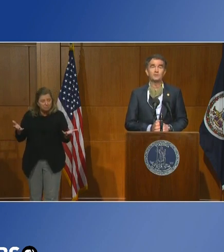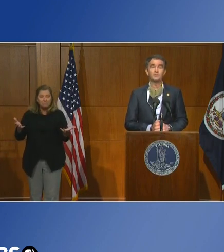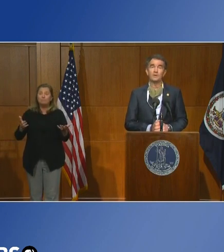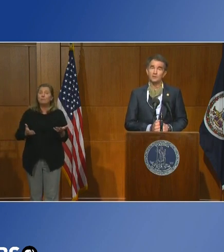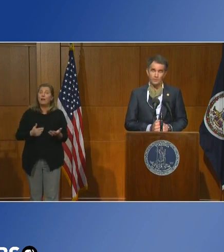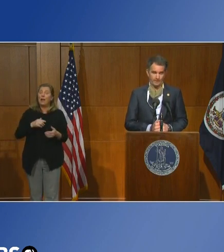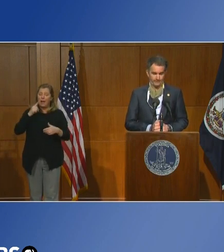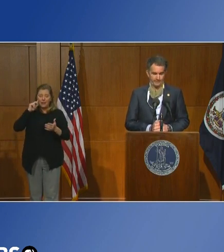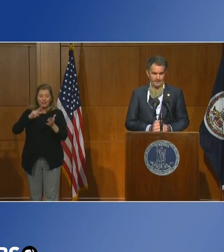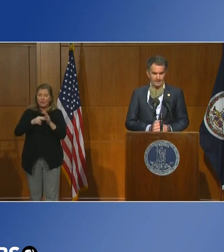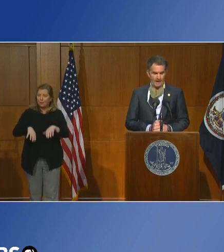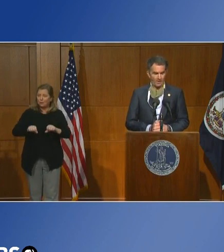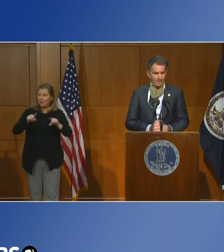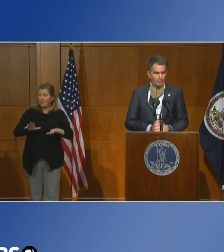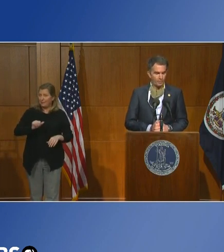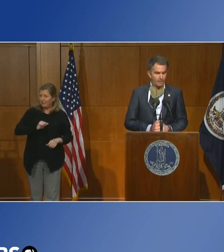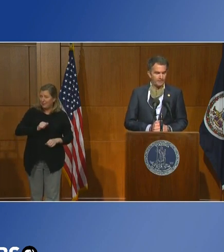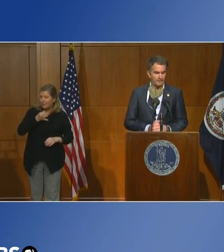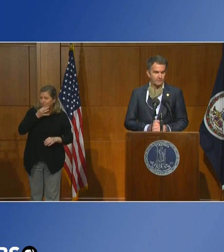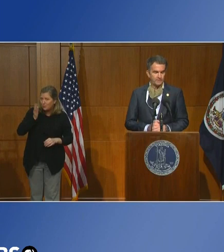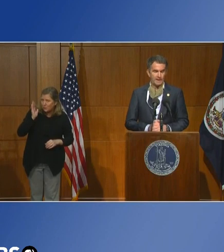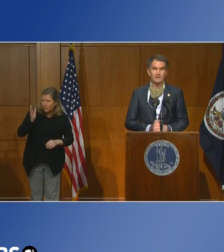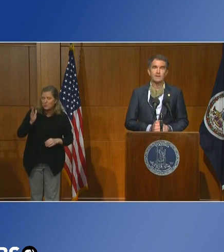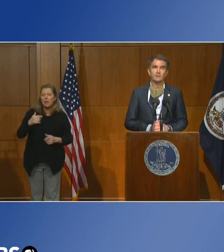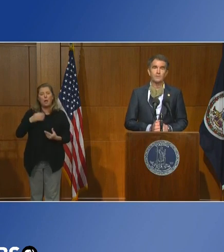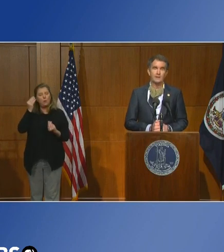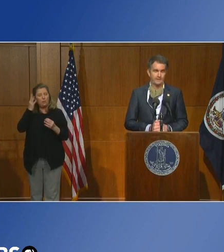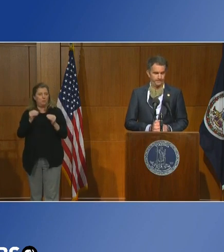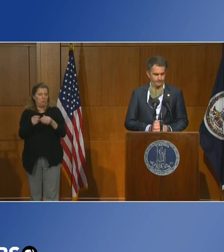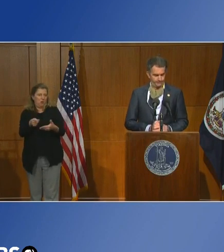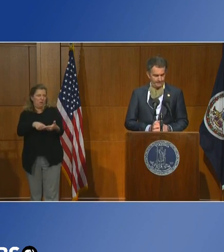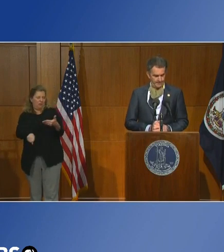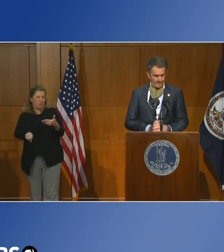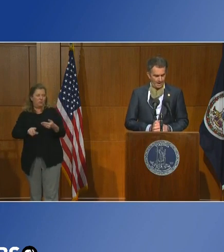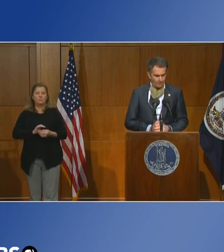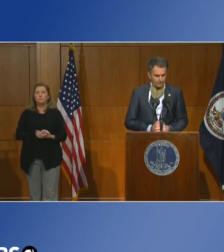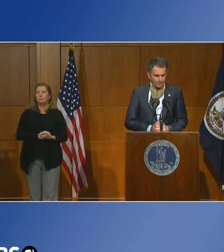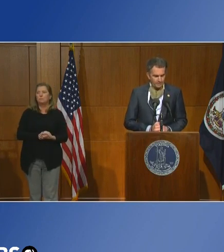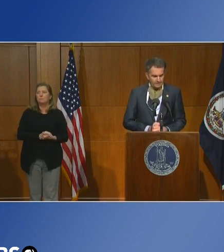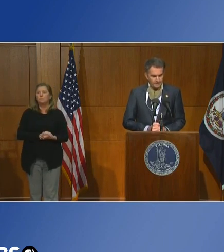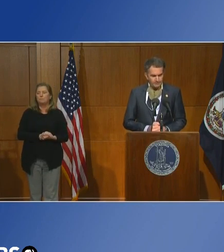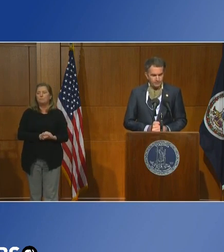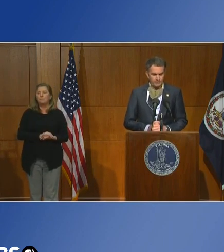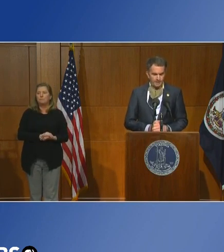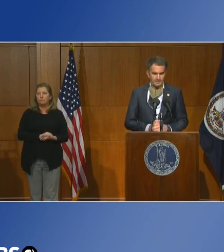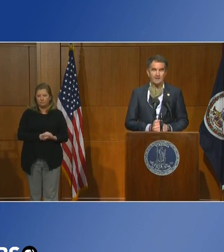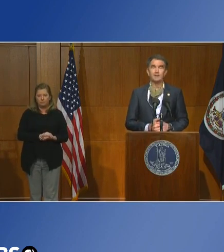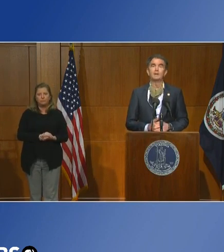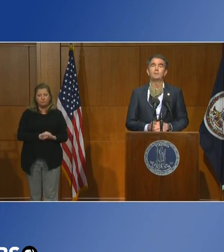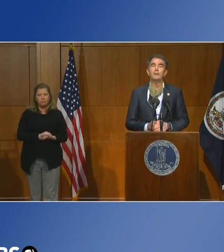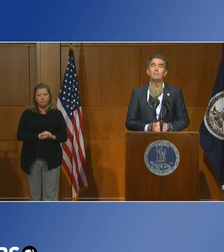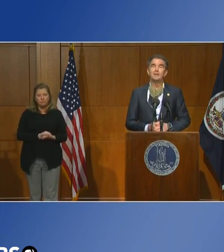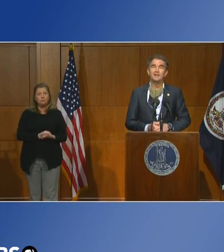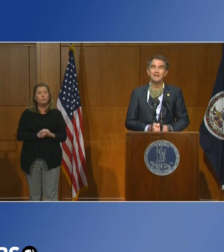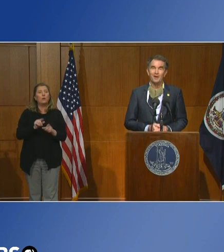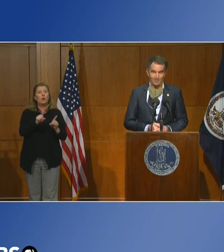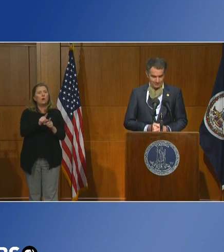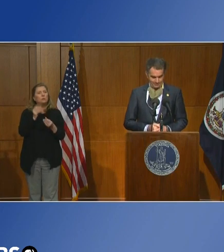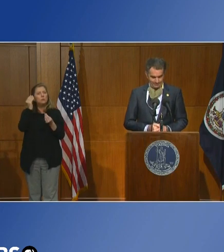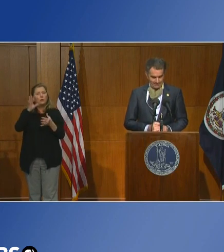tested soon as well. I'll have more updates on that next week. I also want to give you some updated